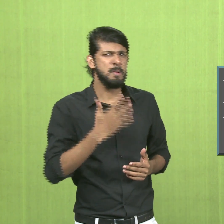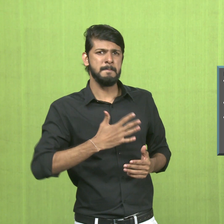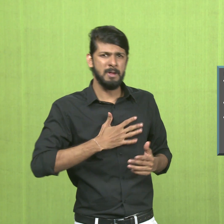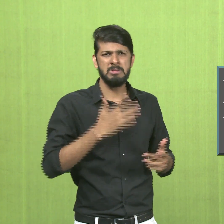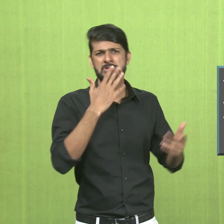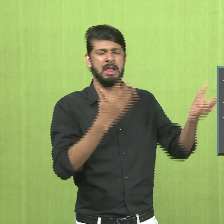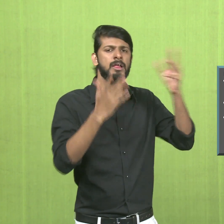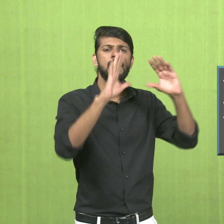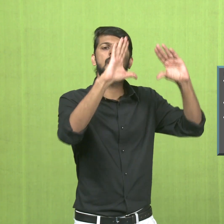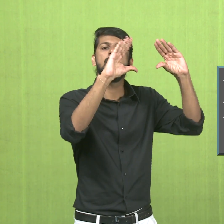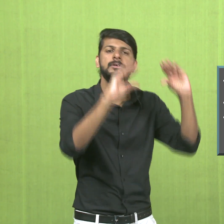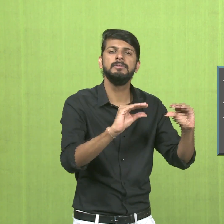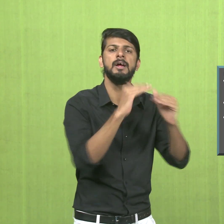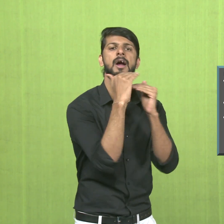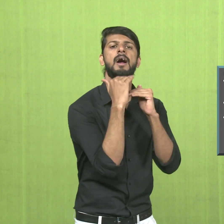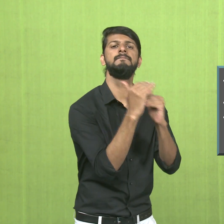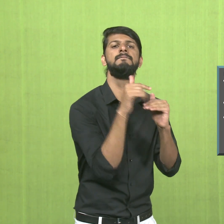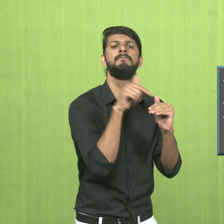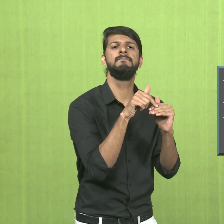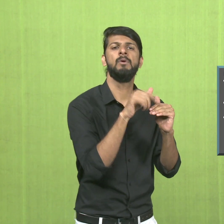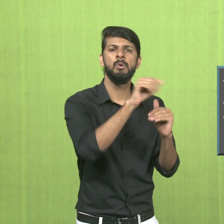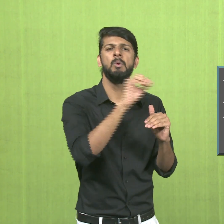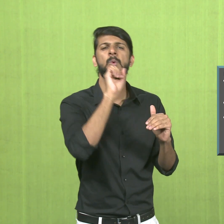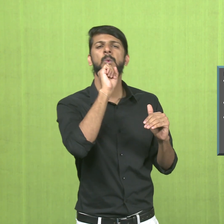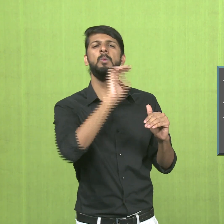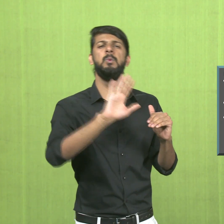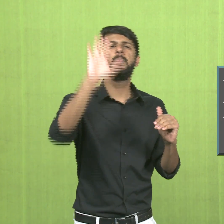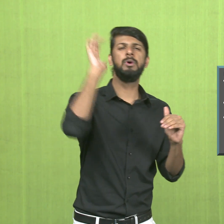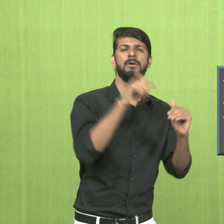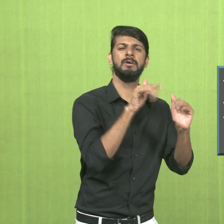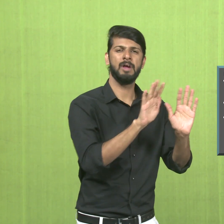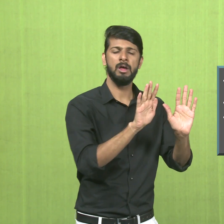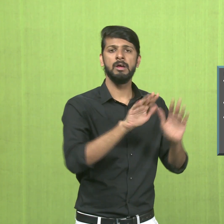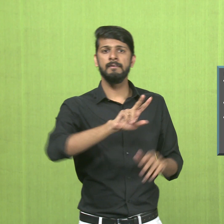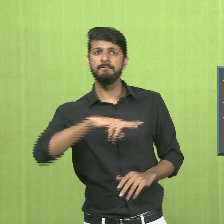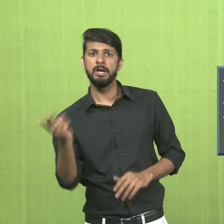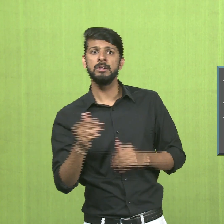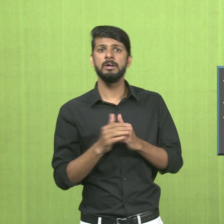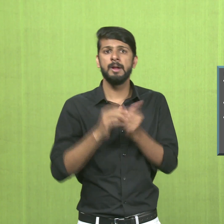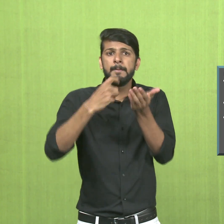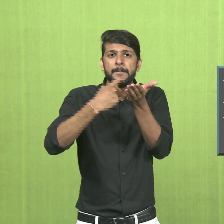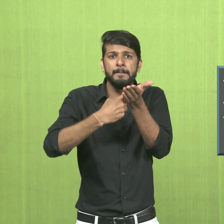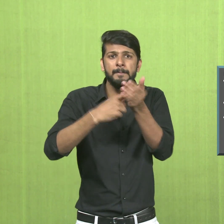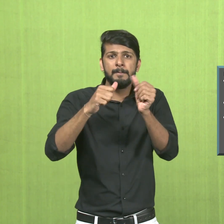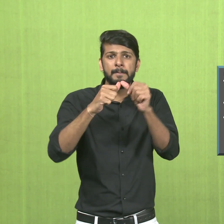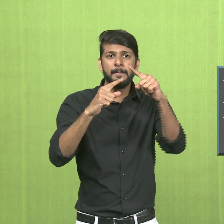It is very different. The Bhil palette, the colors are comparatively much simple, limited and